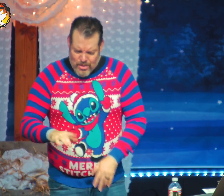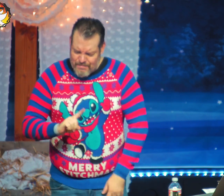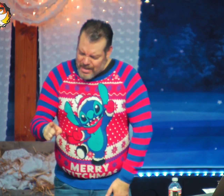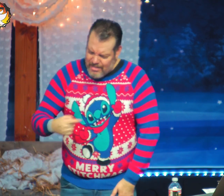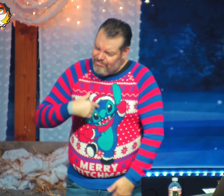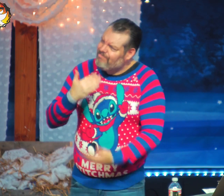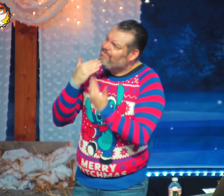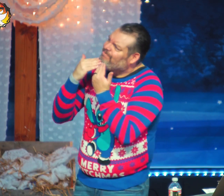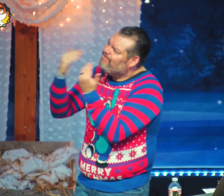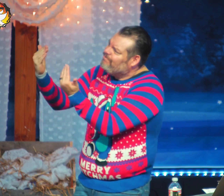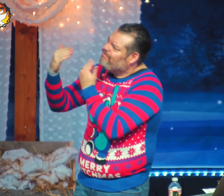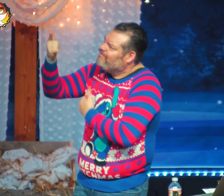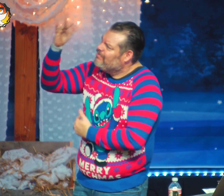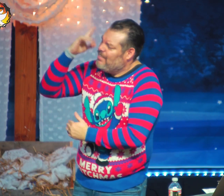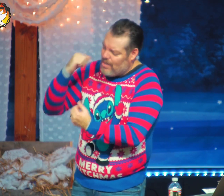before, while you were sinners.